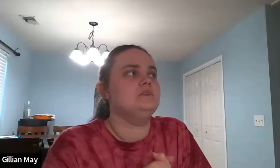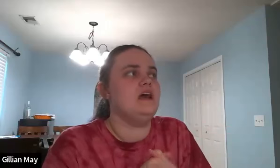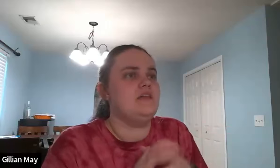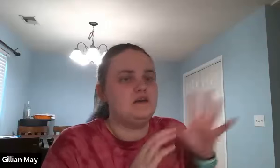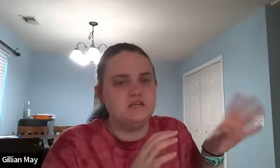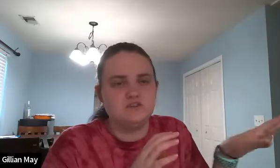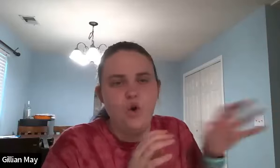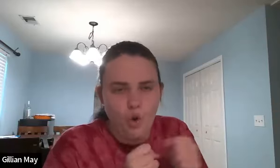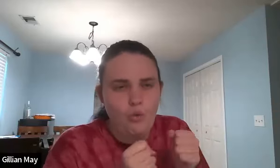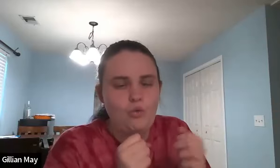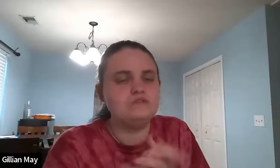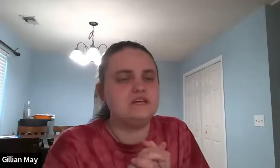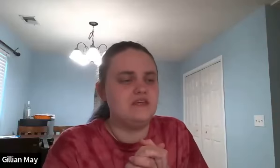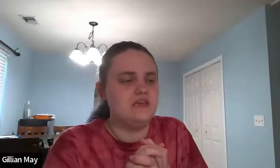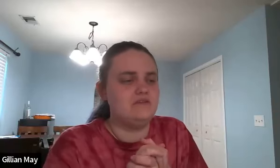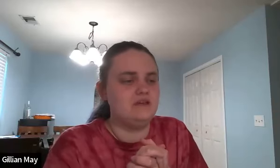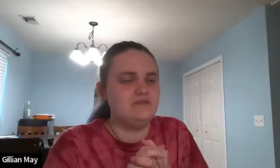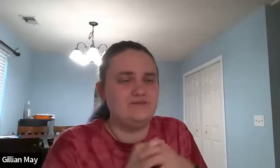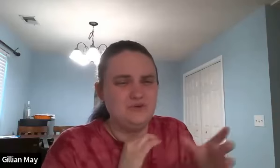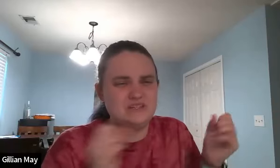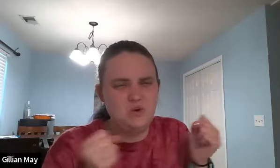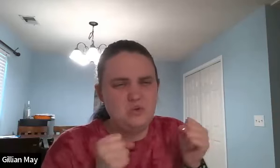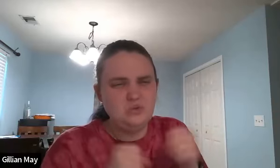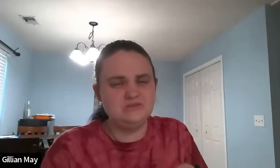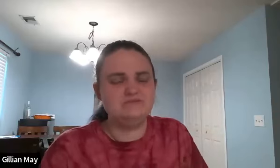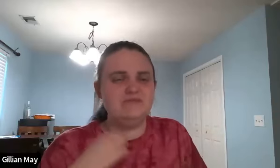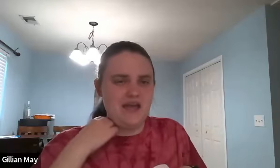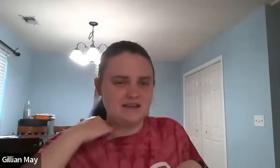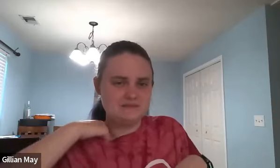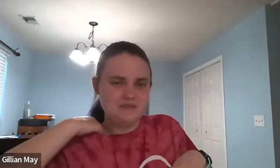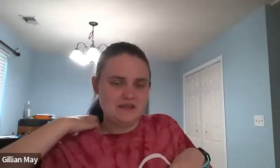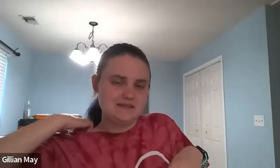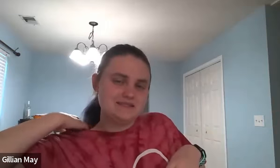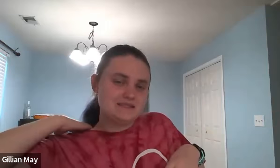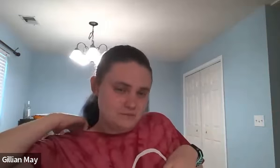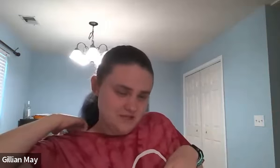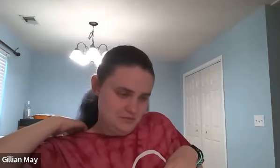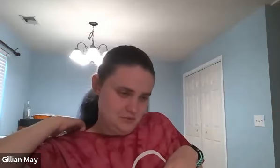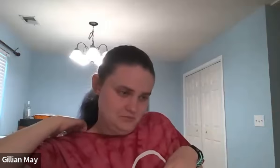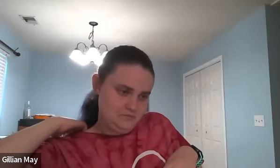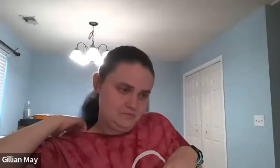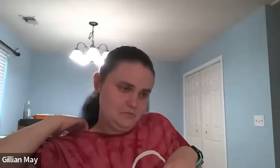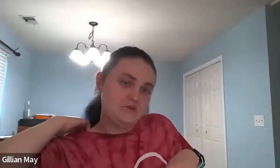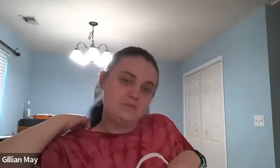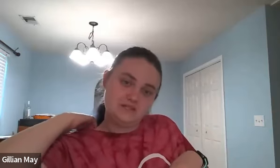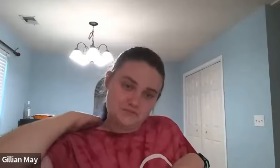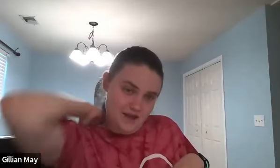Yeah, that area is cold, and then like the food is cold. That some people, when they're being